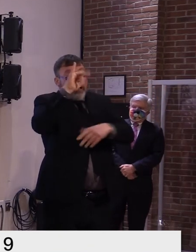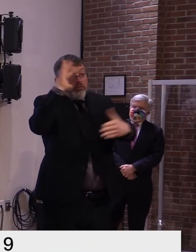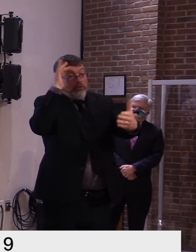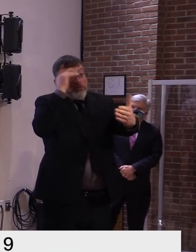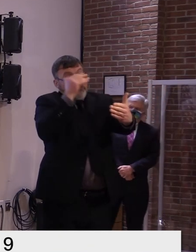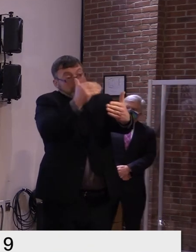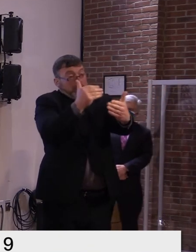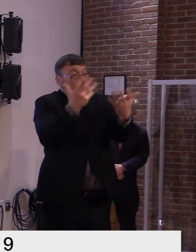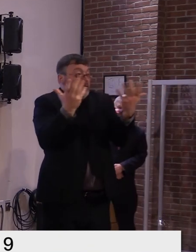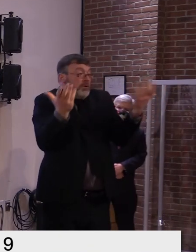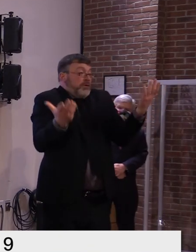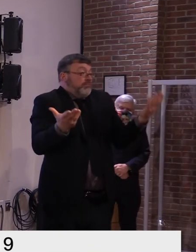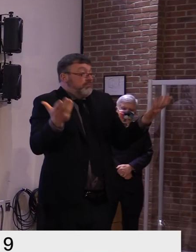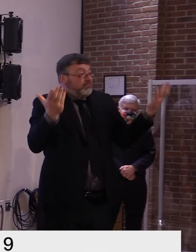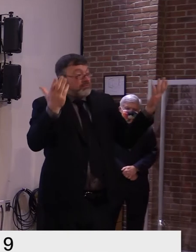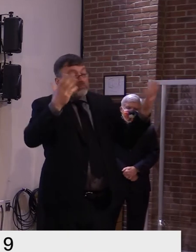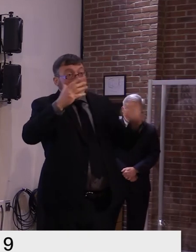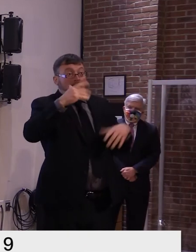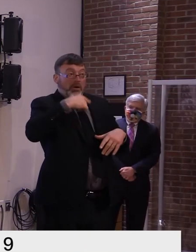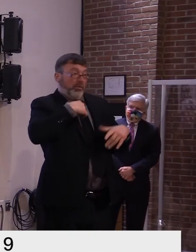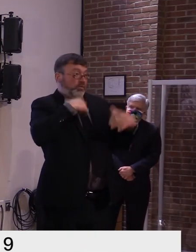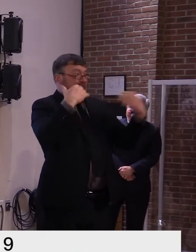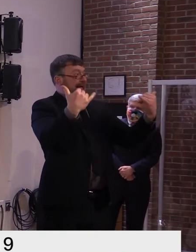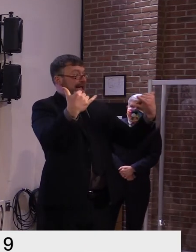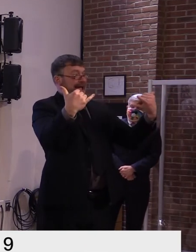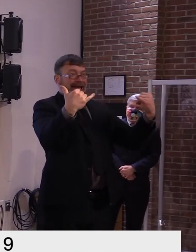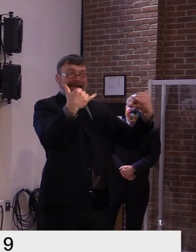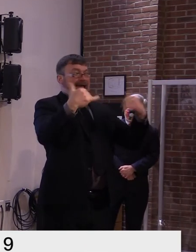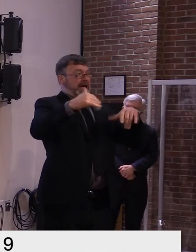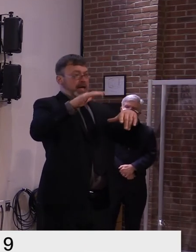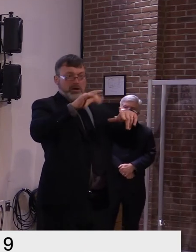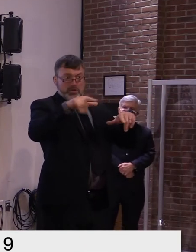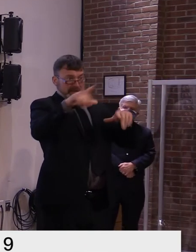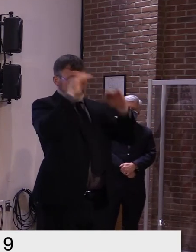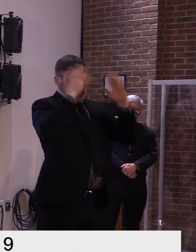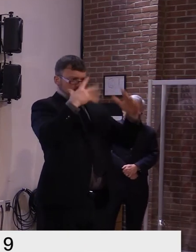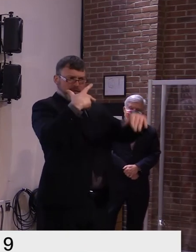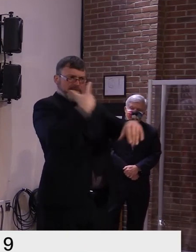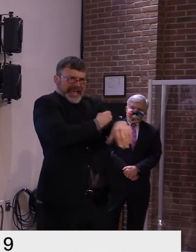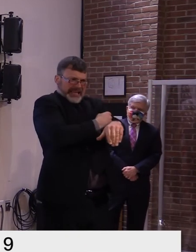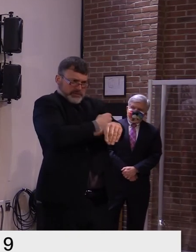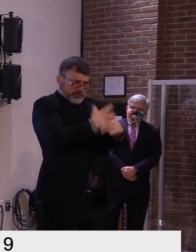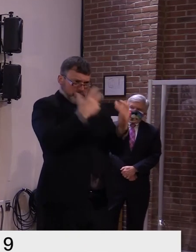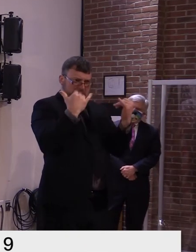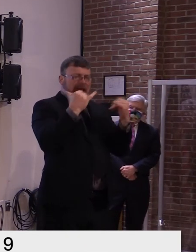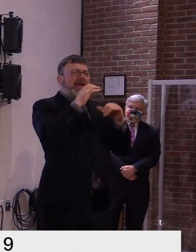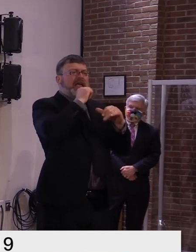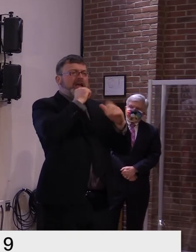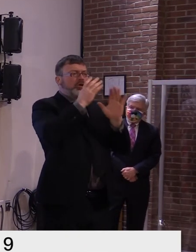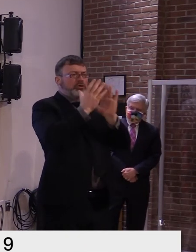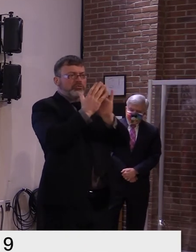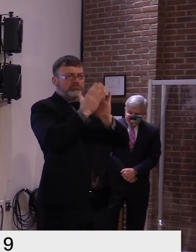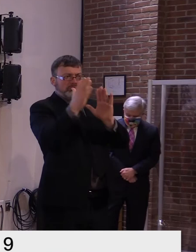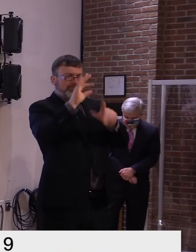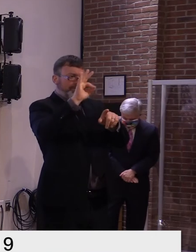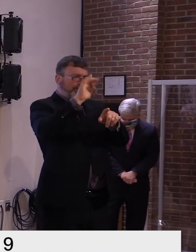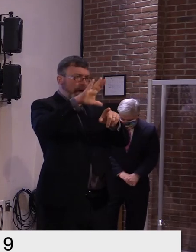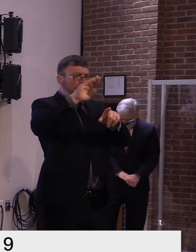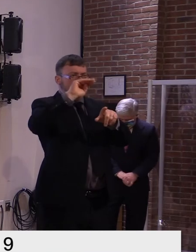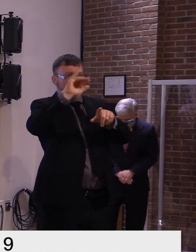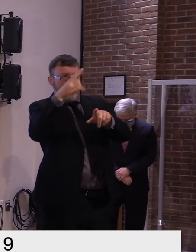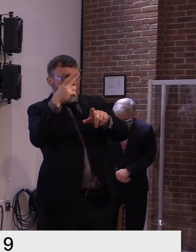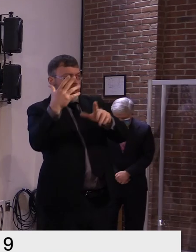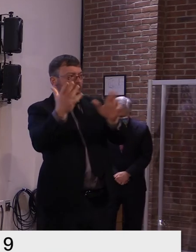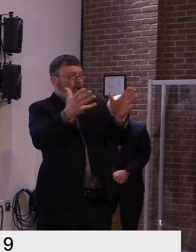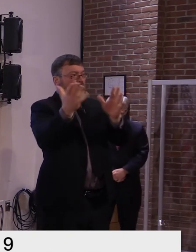tool bag to help improve the conditions. But certainly, I think the broader strategies around vaccination, as you heard both Secretary Smith and Dr.